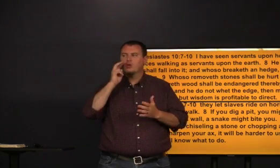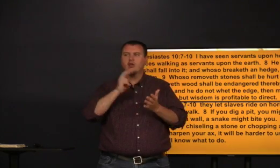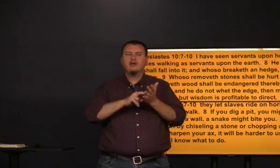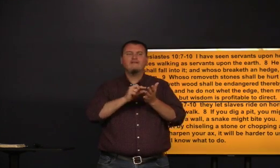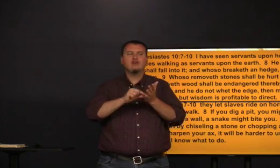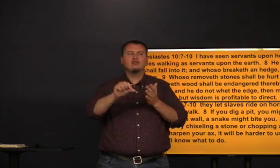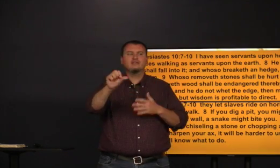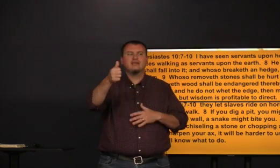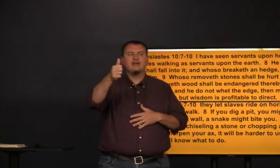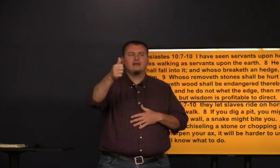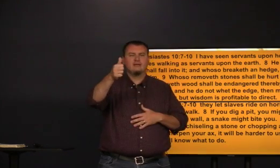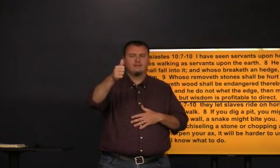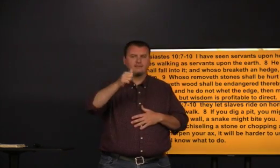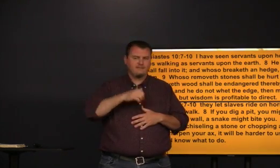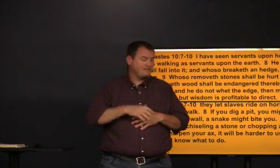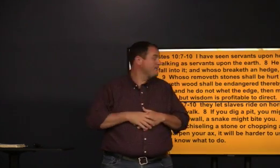Look at verse 10.